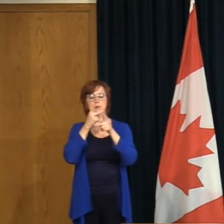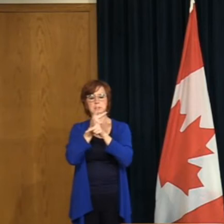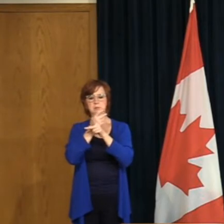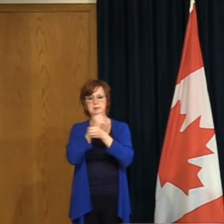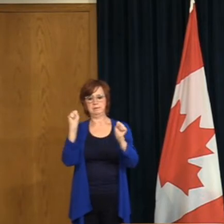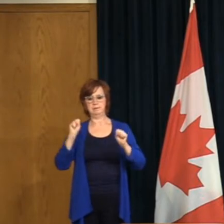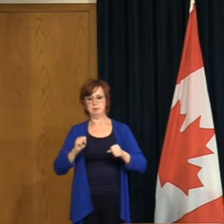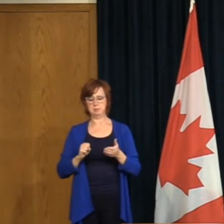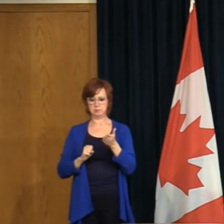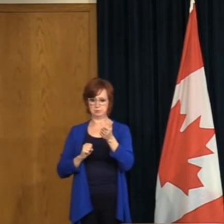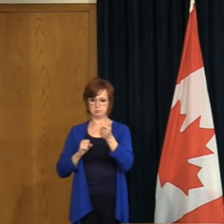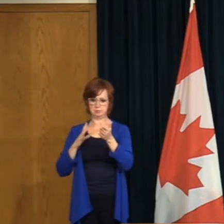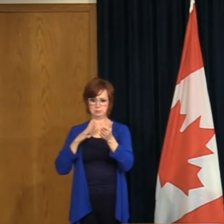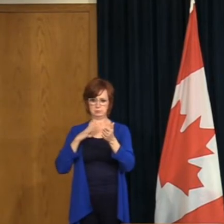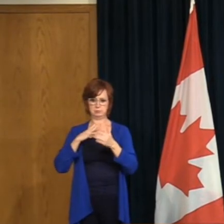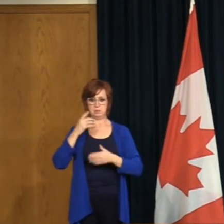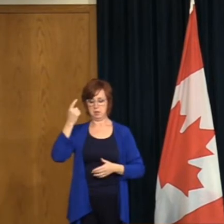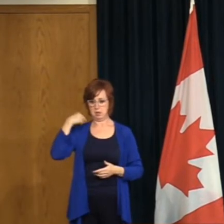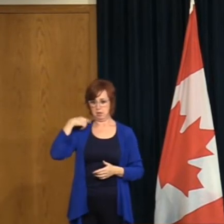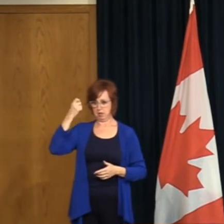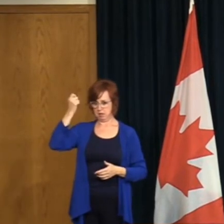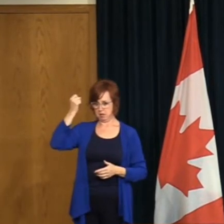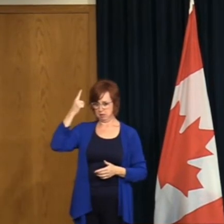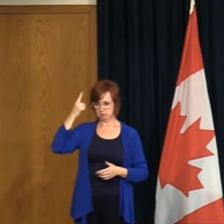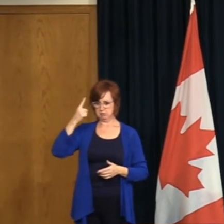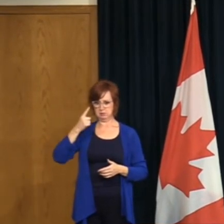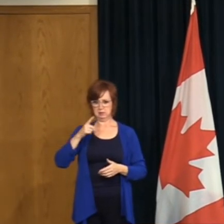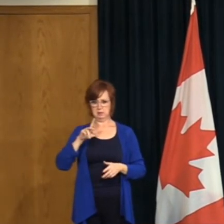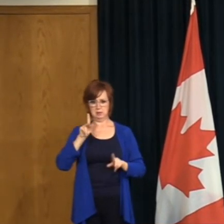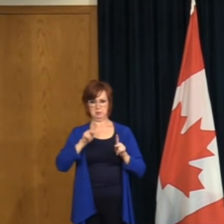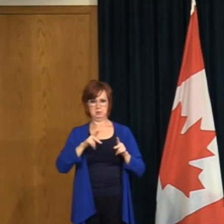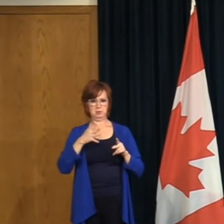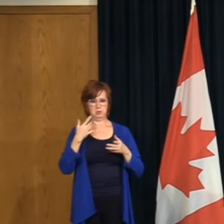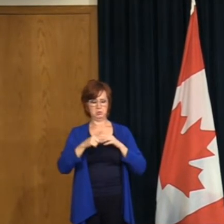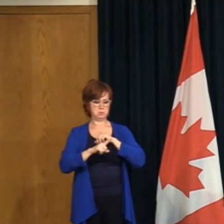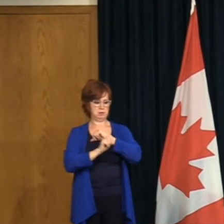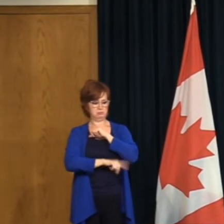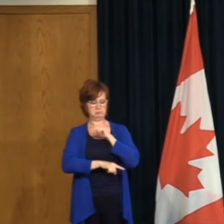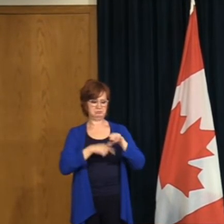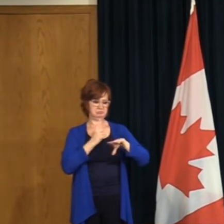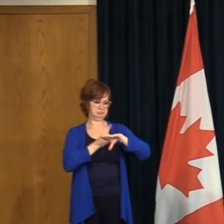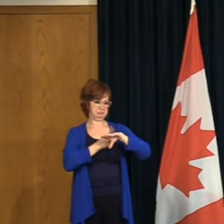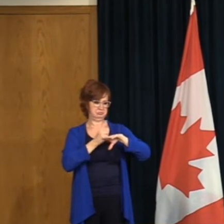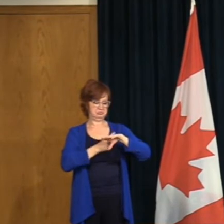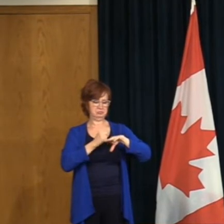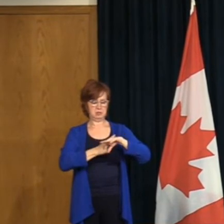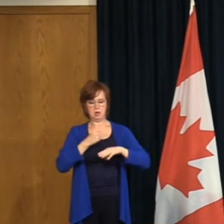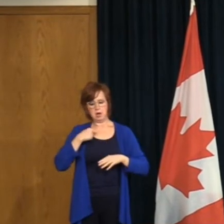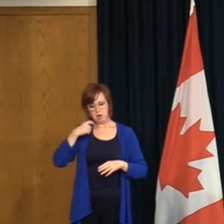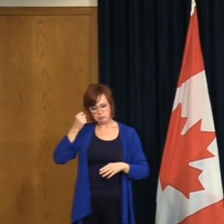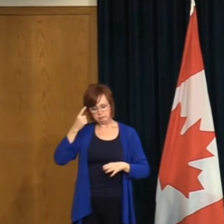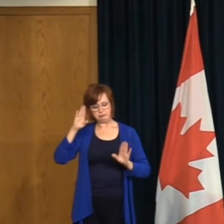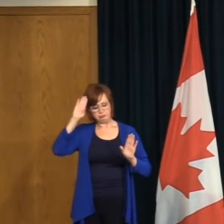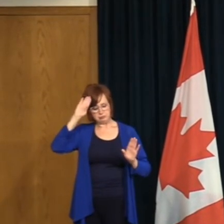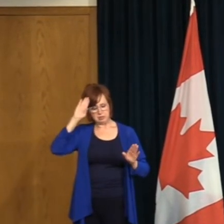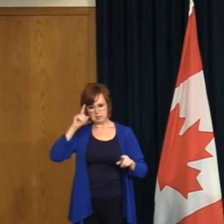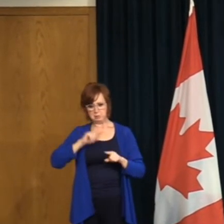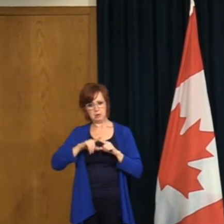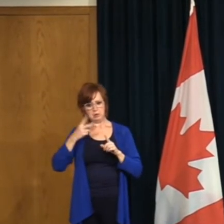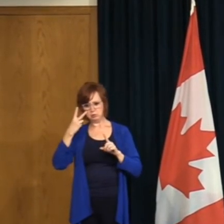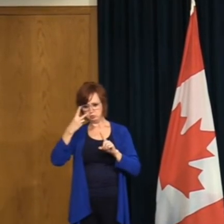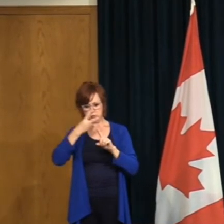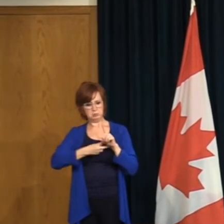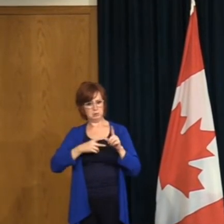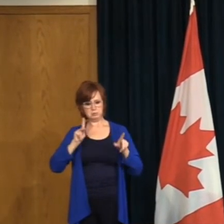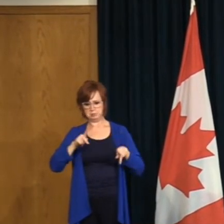Stephanie? Again, I understand that you don't want to fine people and be punitive with these public health orders, but, again, it's been 2 months.